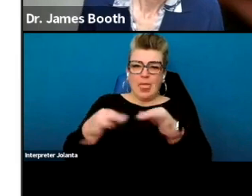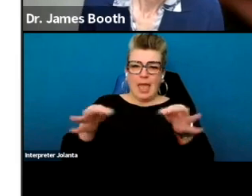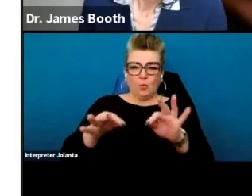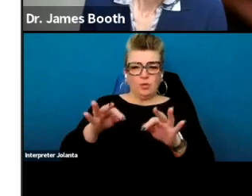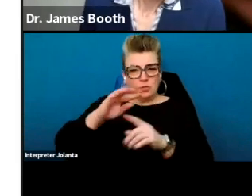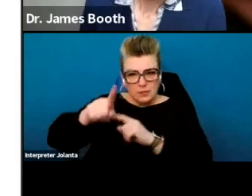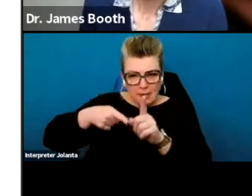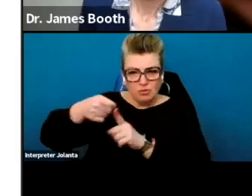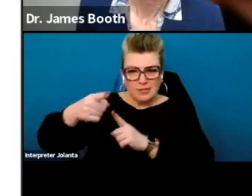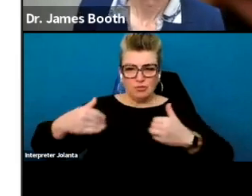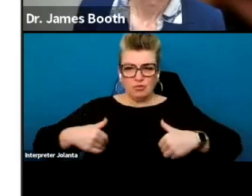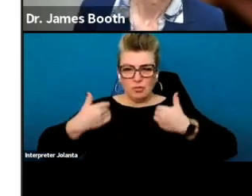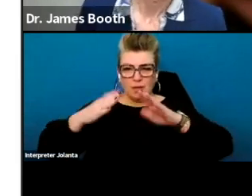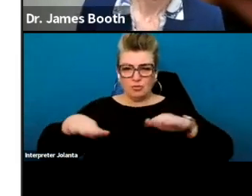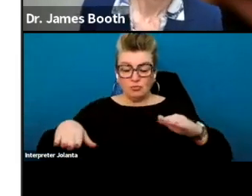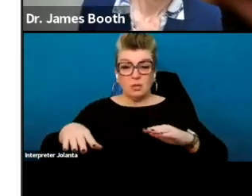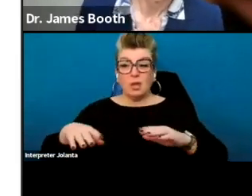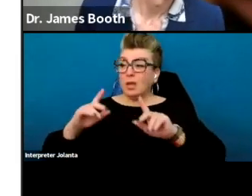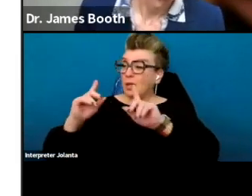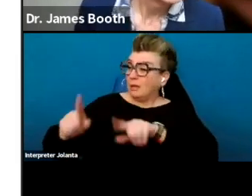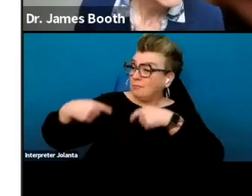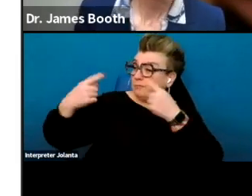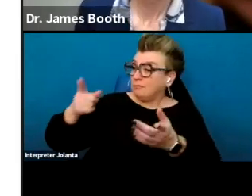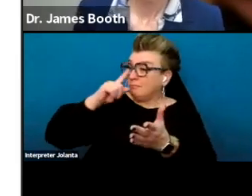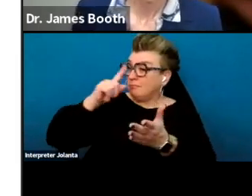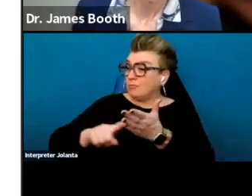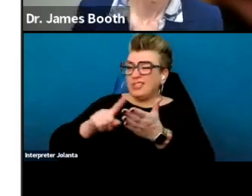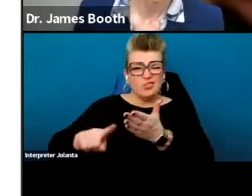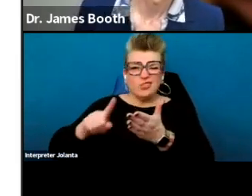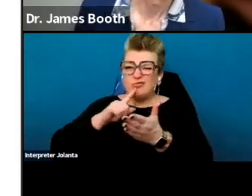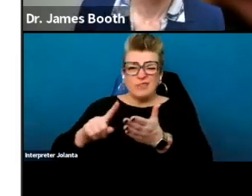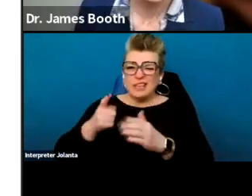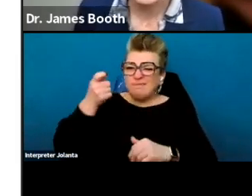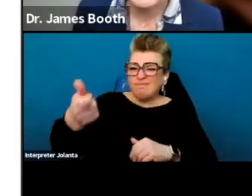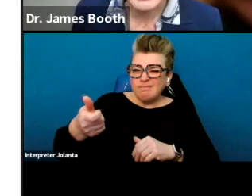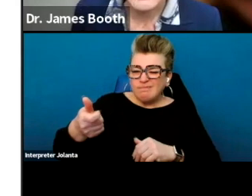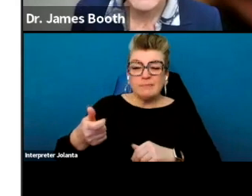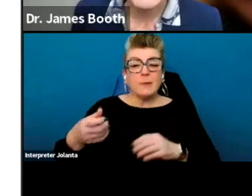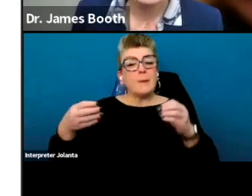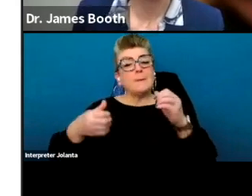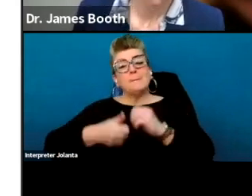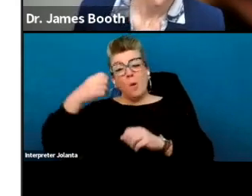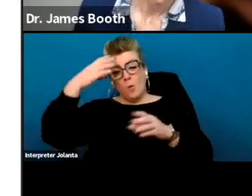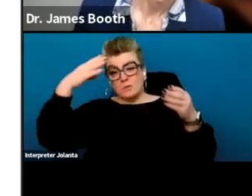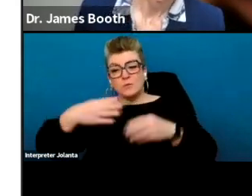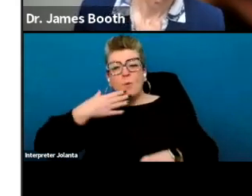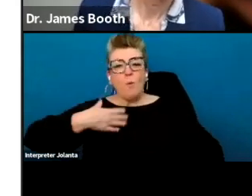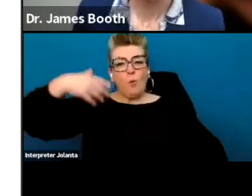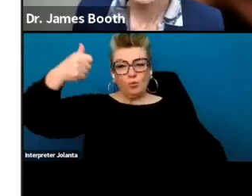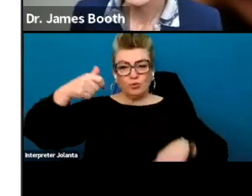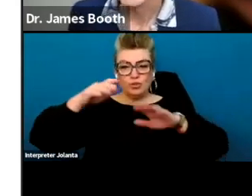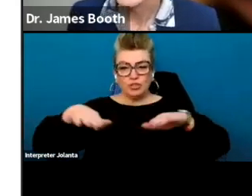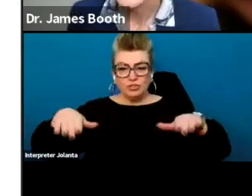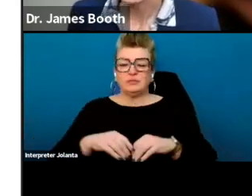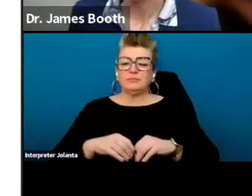specialization had been limited, so they focused on older kids, a larger age range. They studied